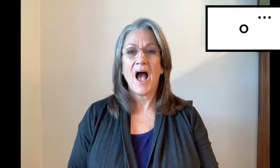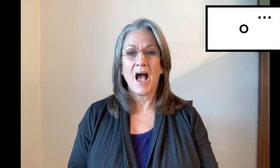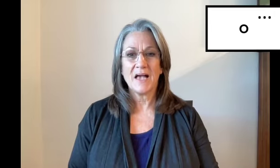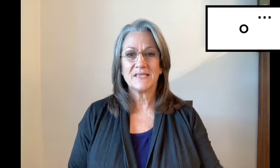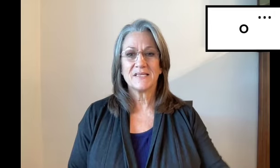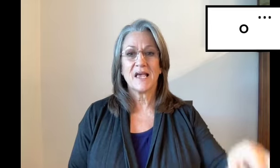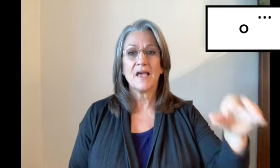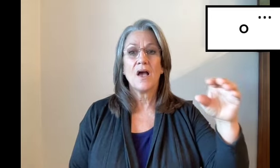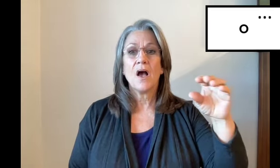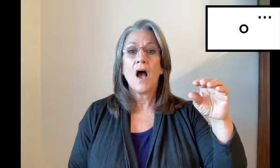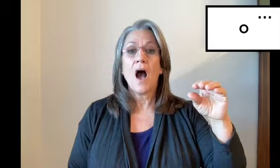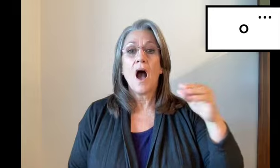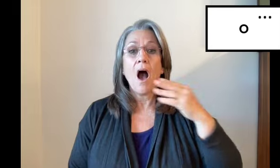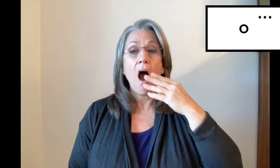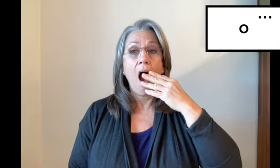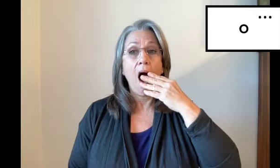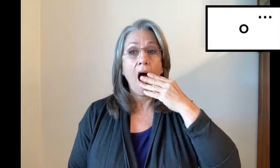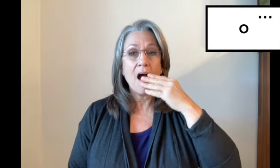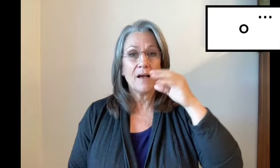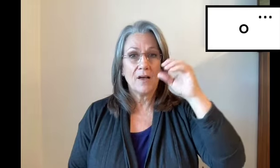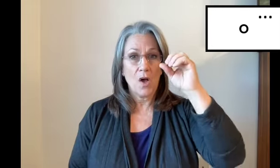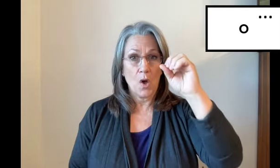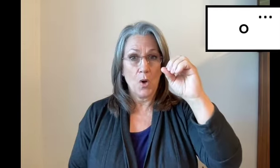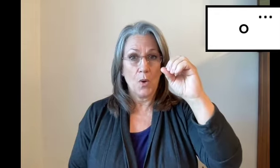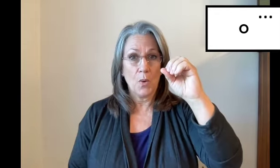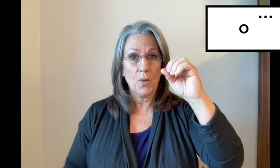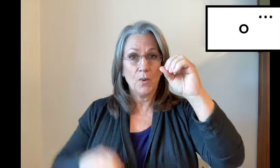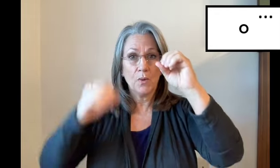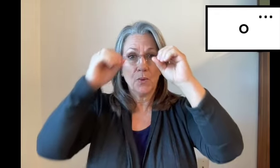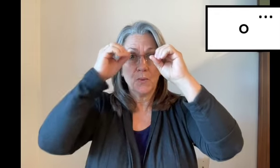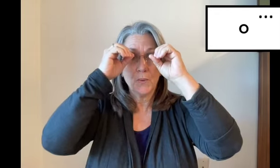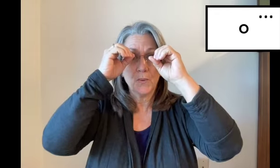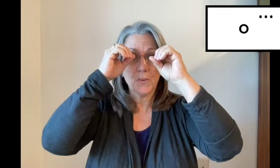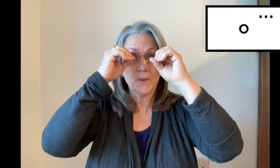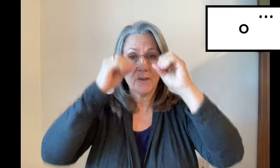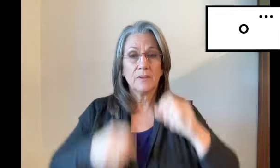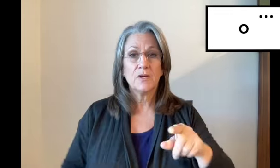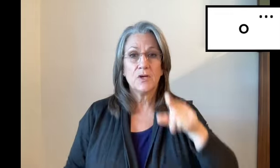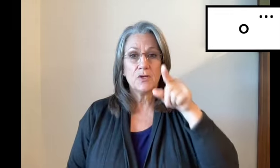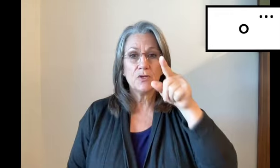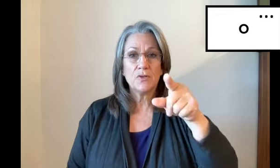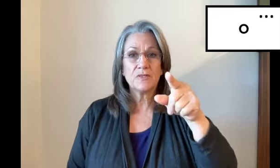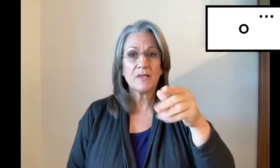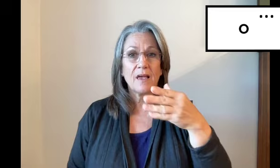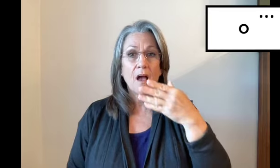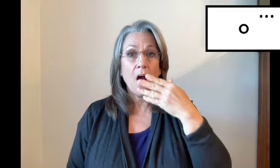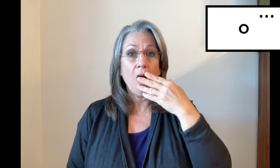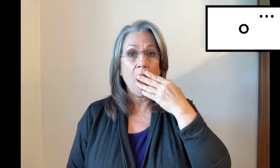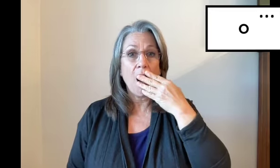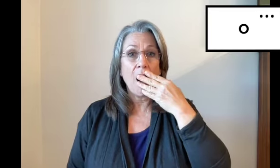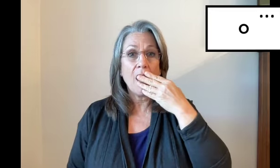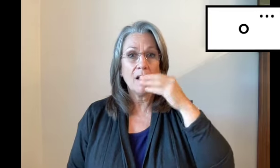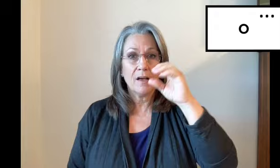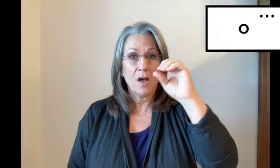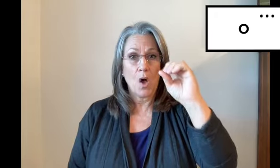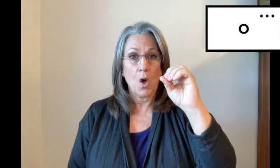I say ah, o, oo. You say ah,